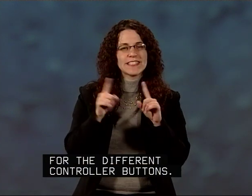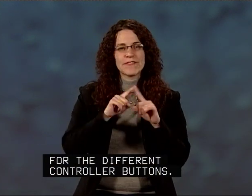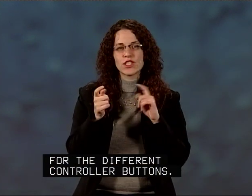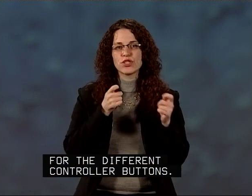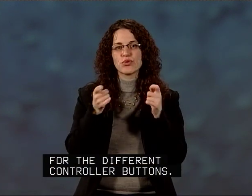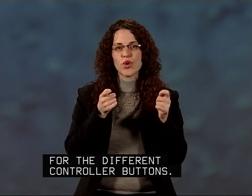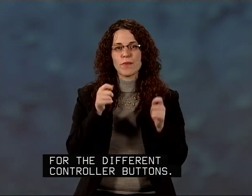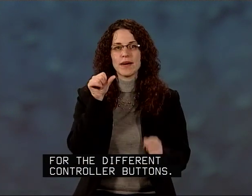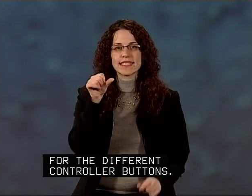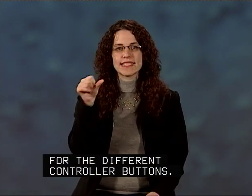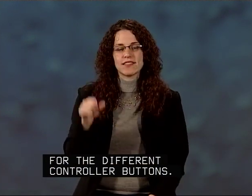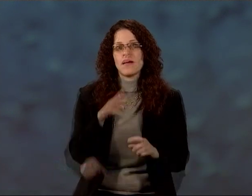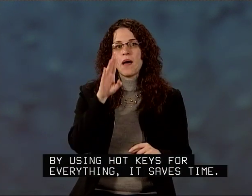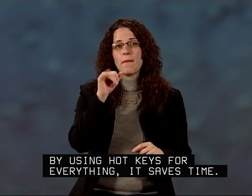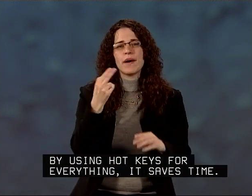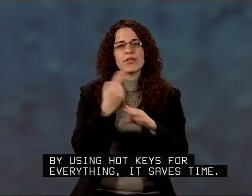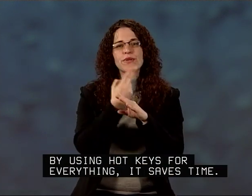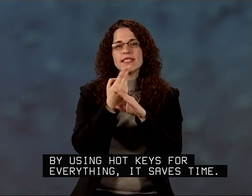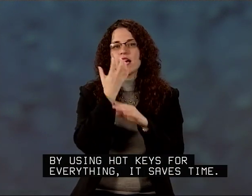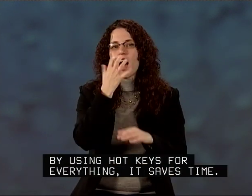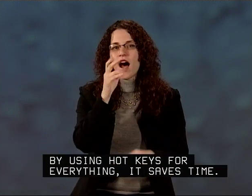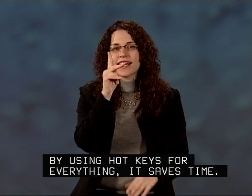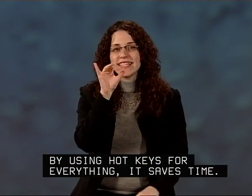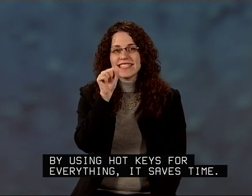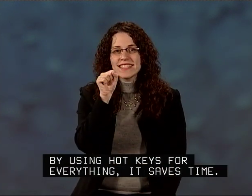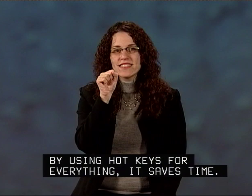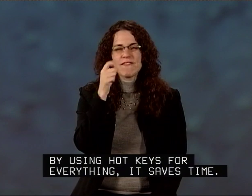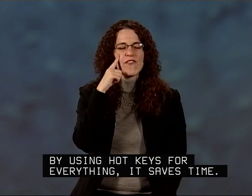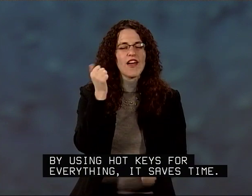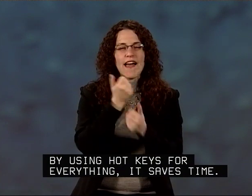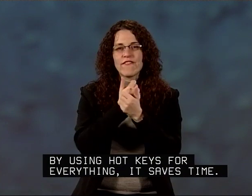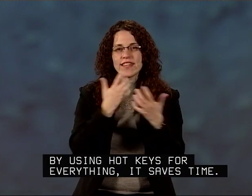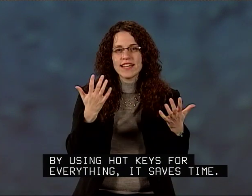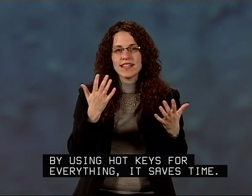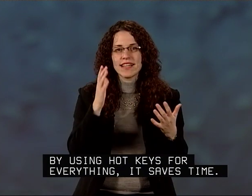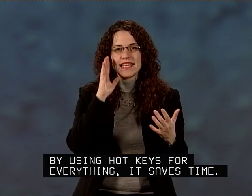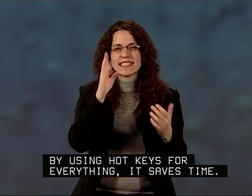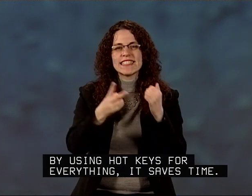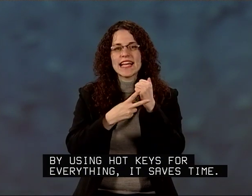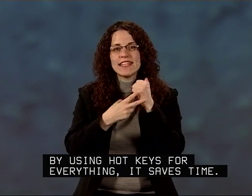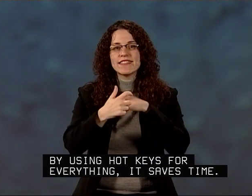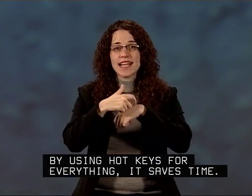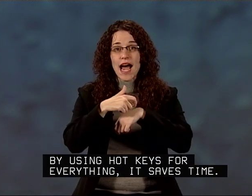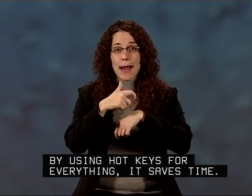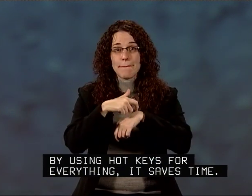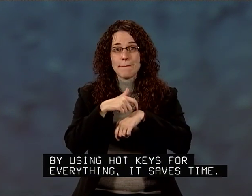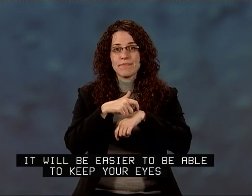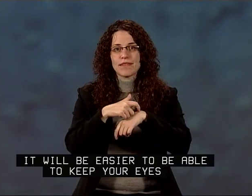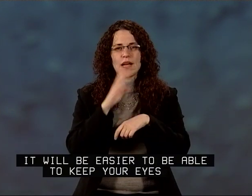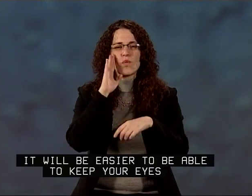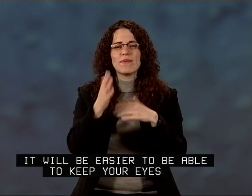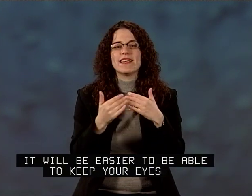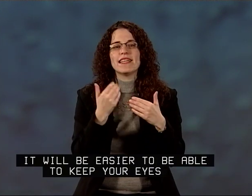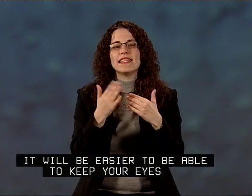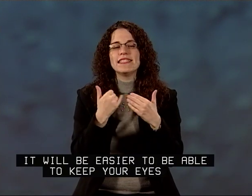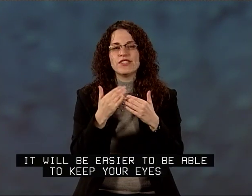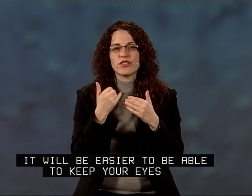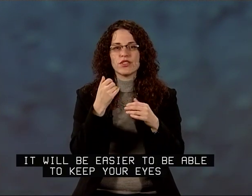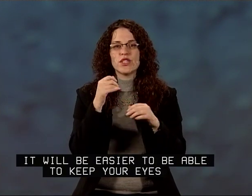different controller buttons. By using hotkeys for everything, it saves time. It will be easier to